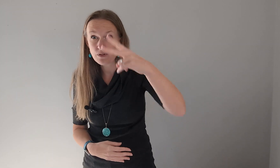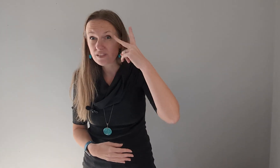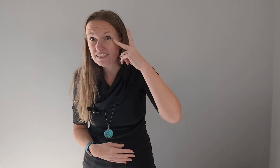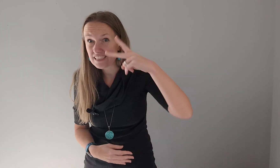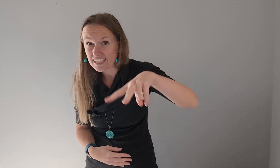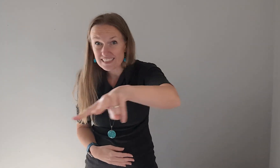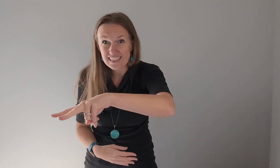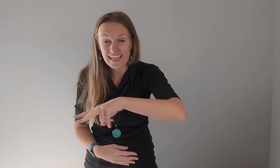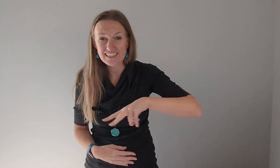you can see, sight.